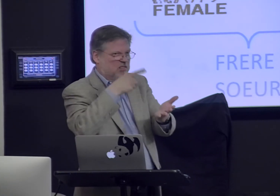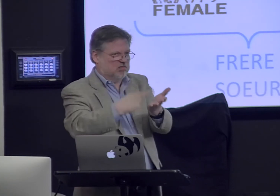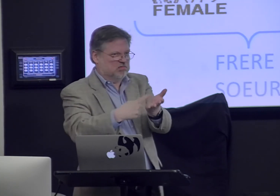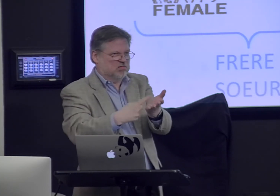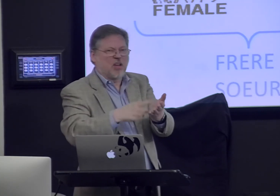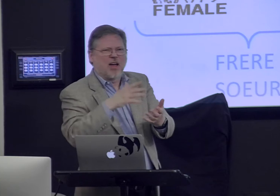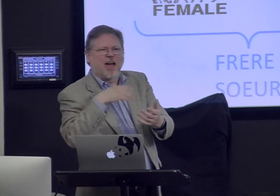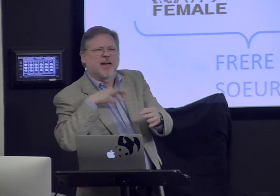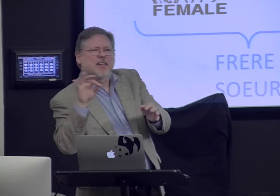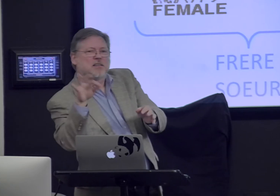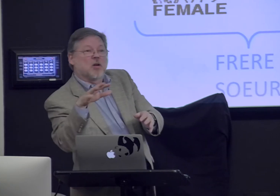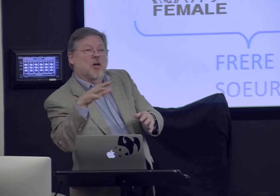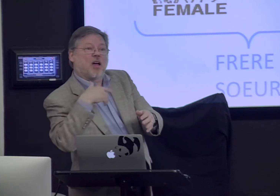an important point.